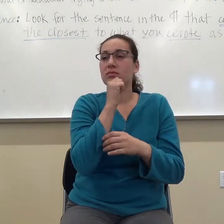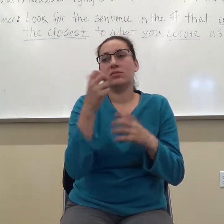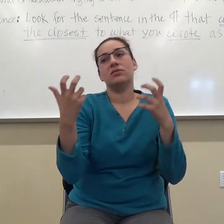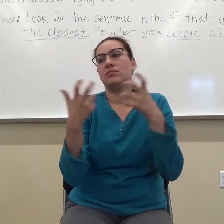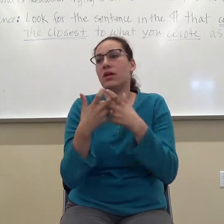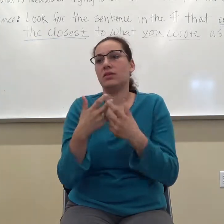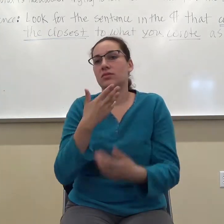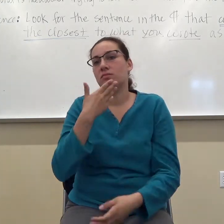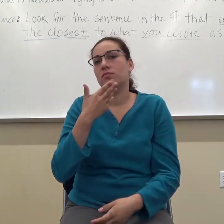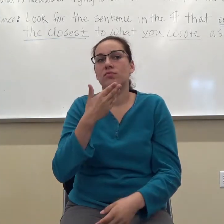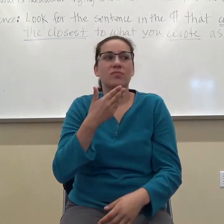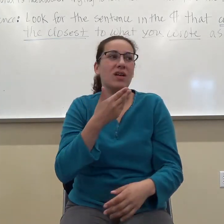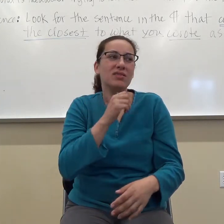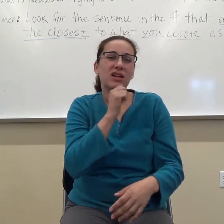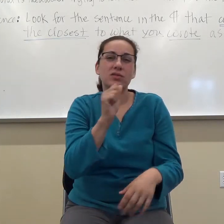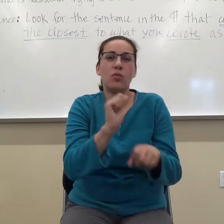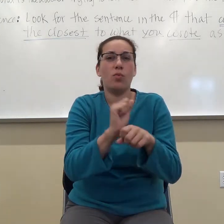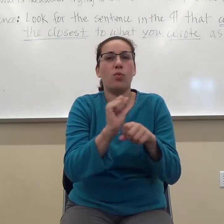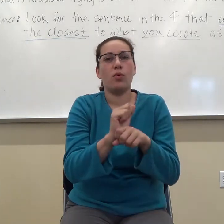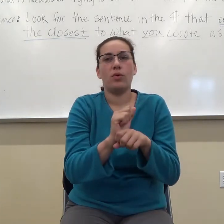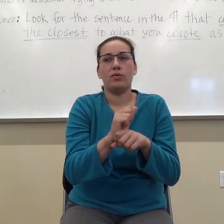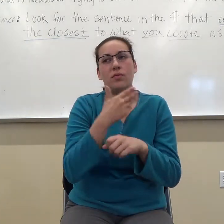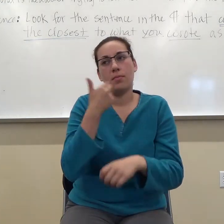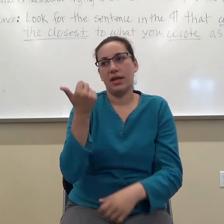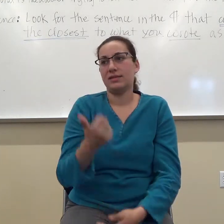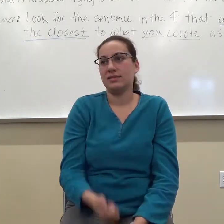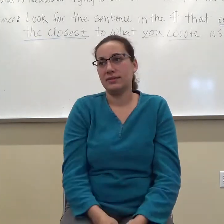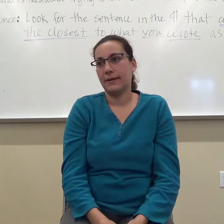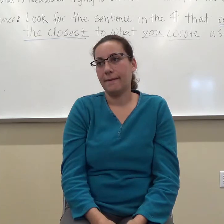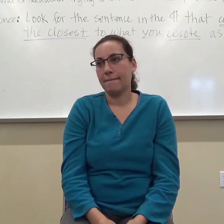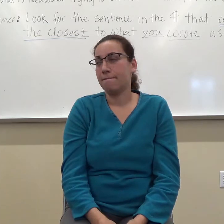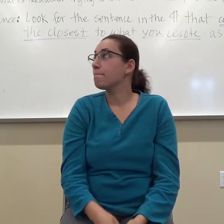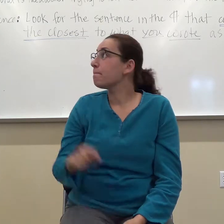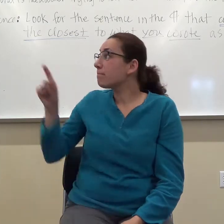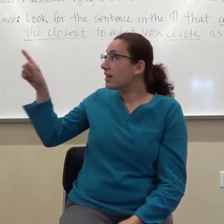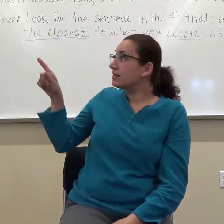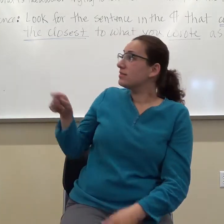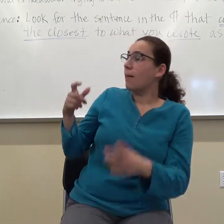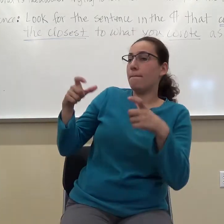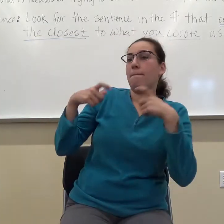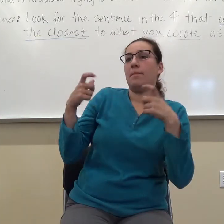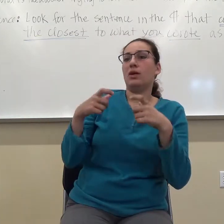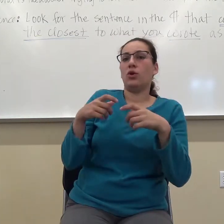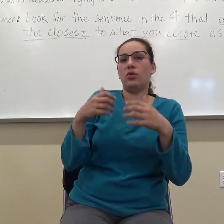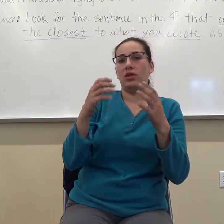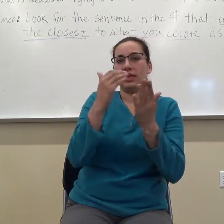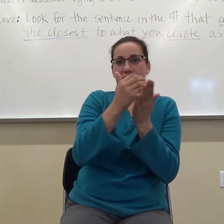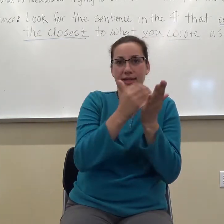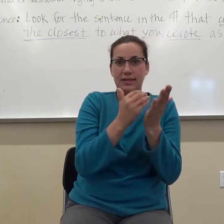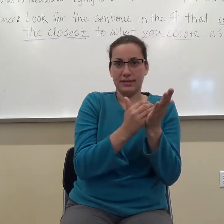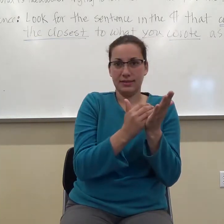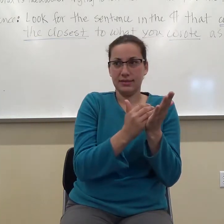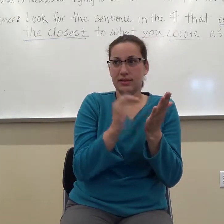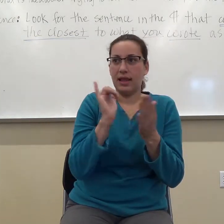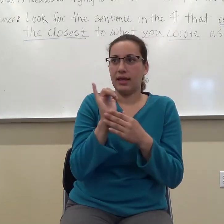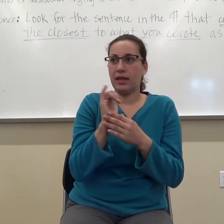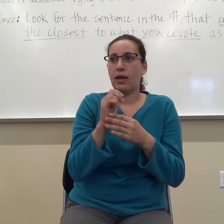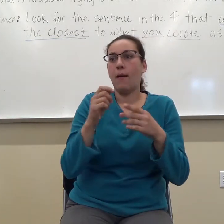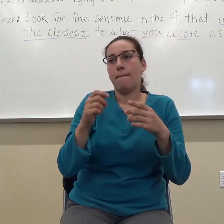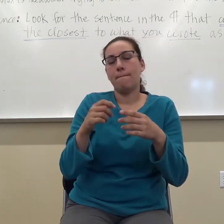these 2 things. This is a bigger list, okay? The political and personal relationships.